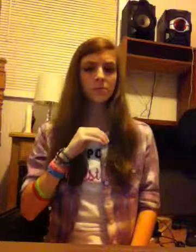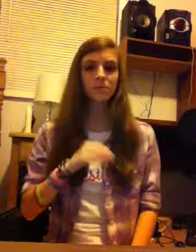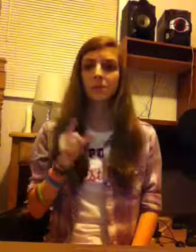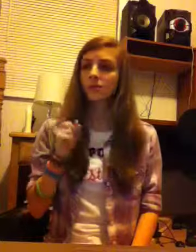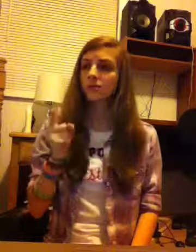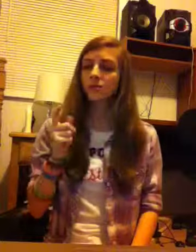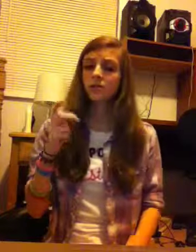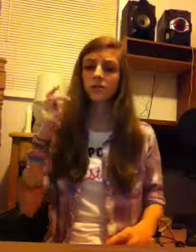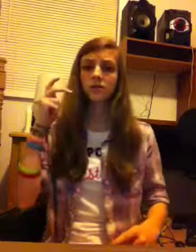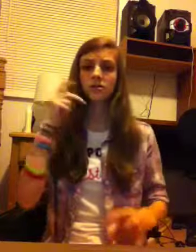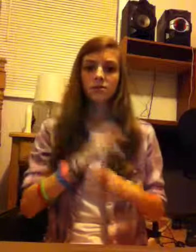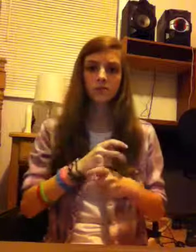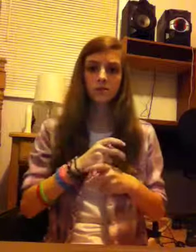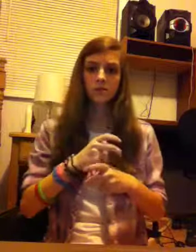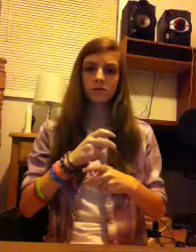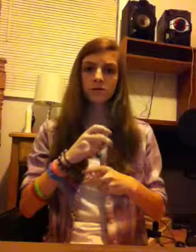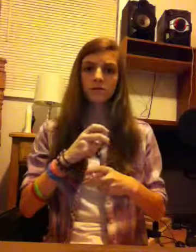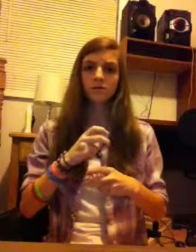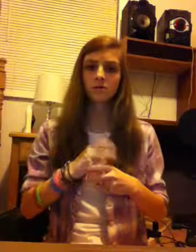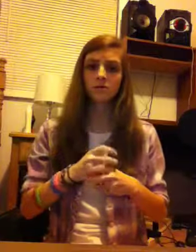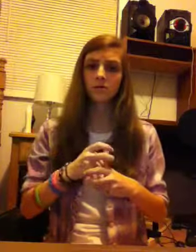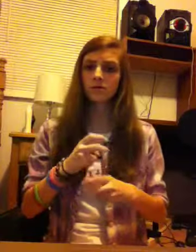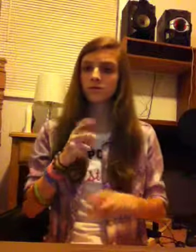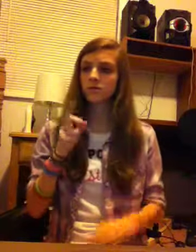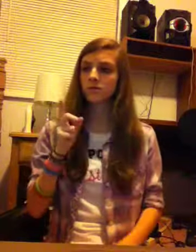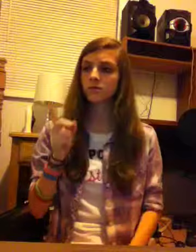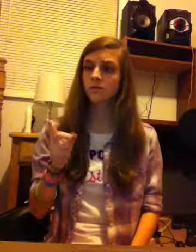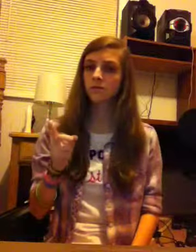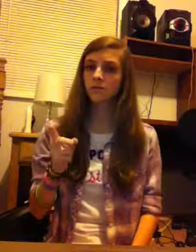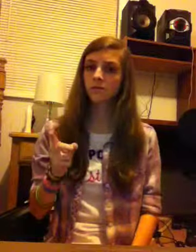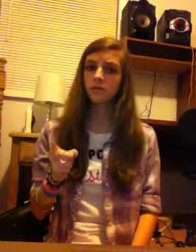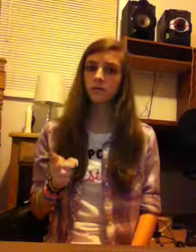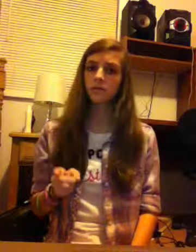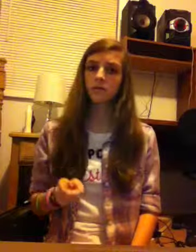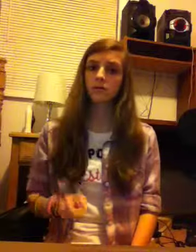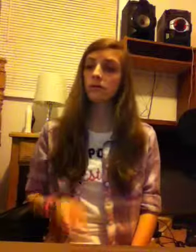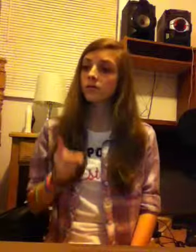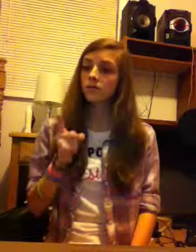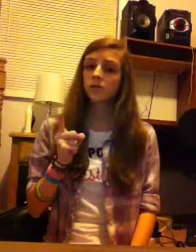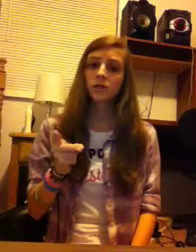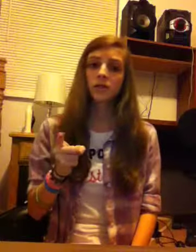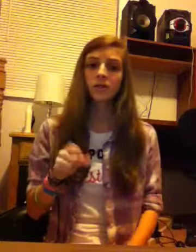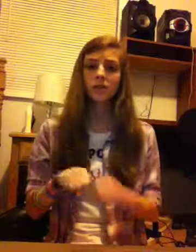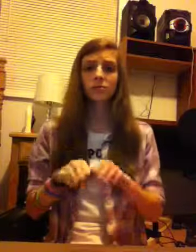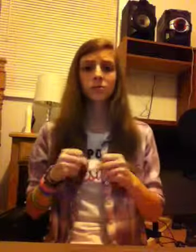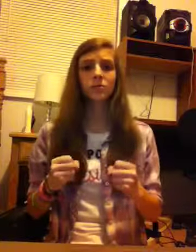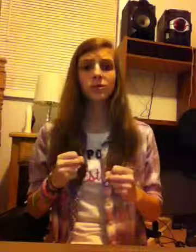She is hard on herself She is broken